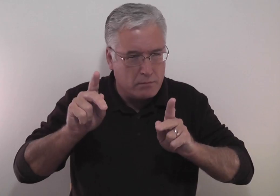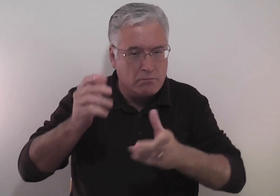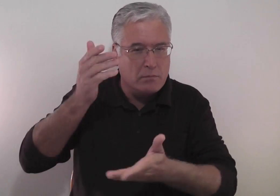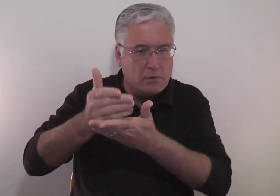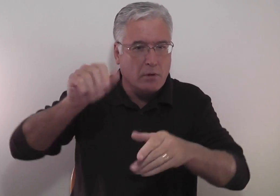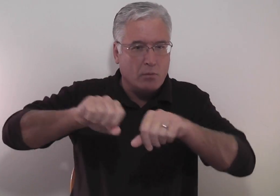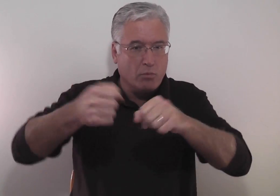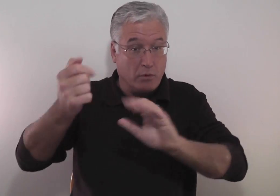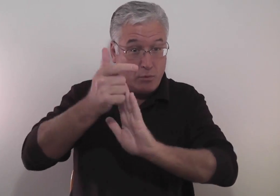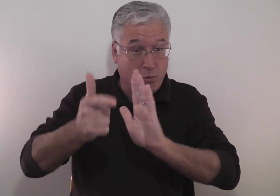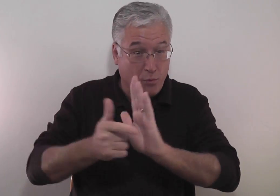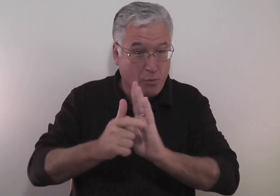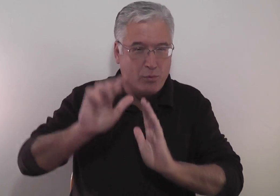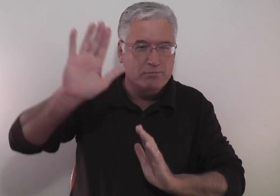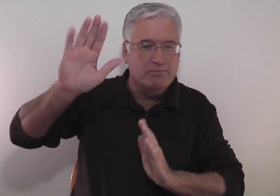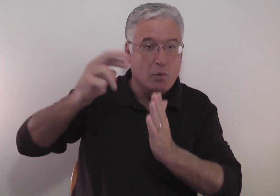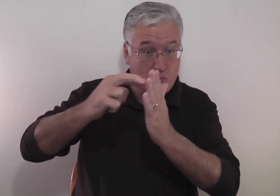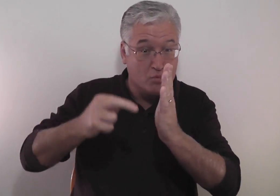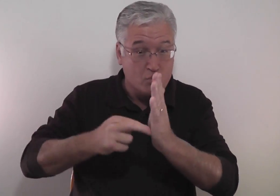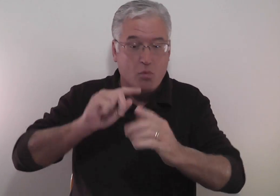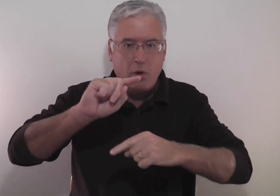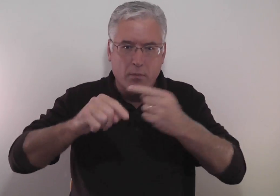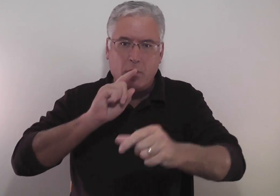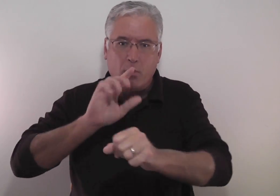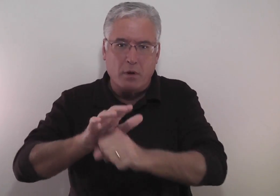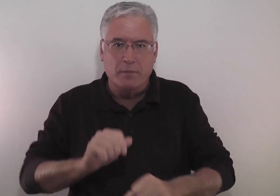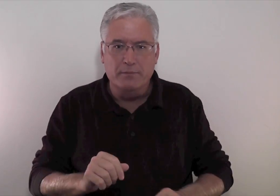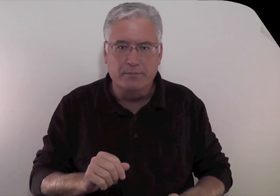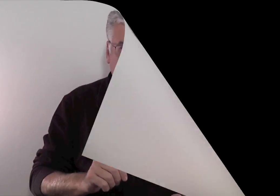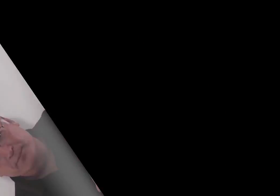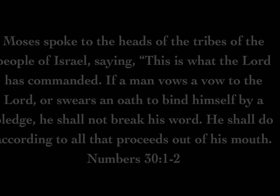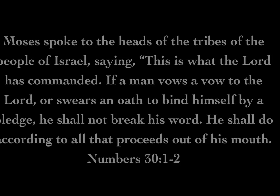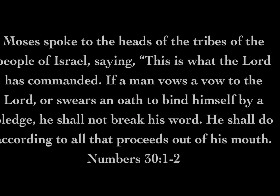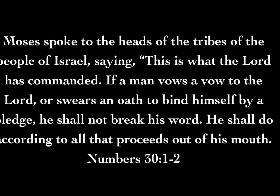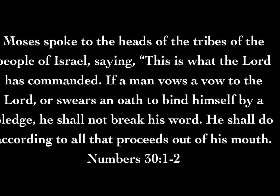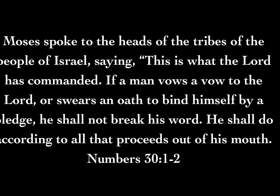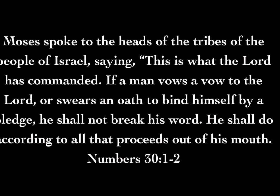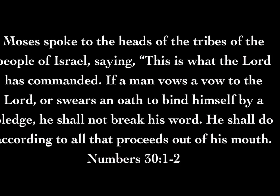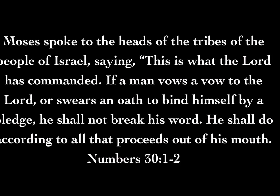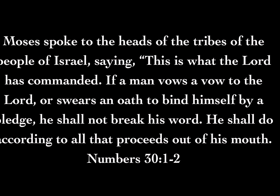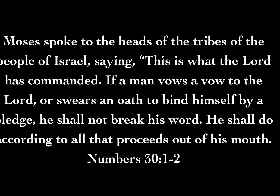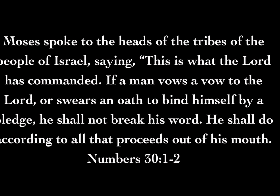would help the people, not to break the law, the rules of the law.